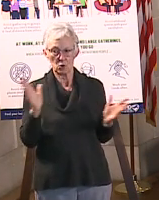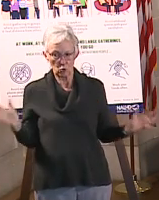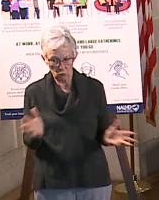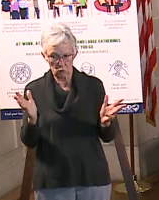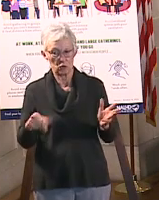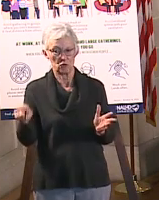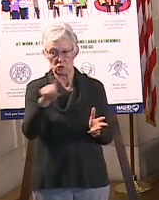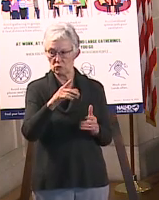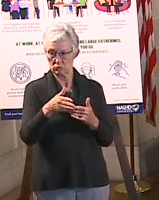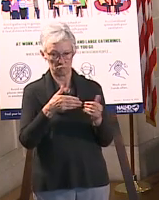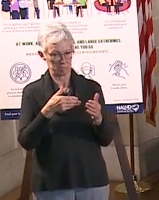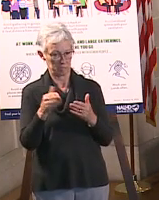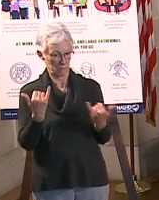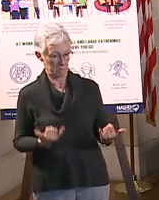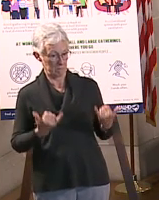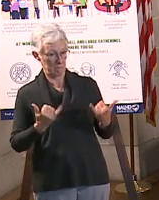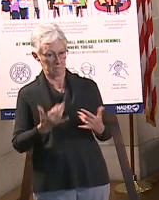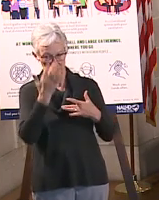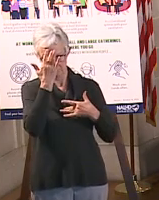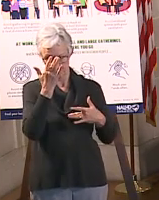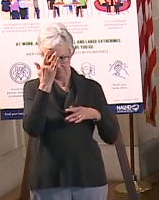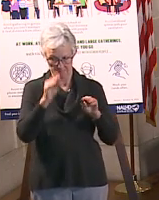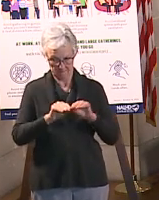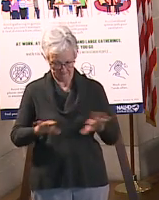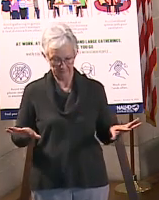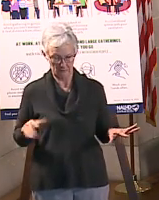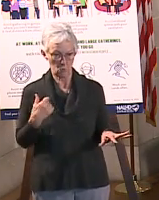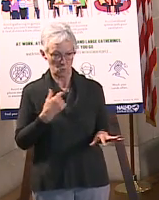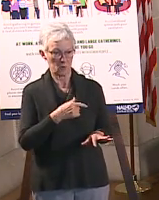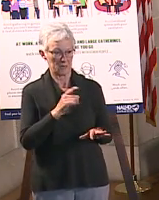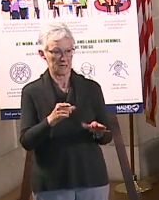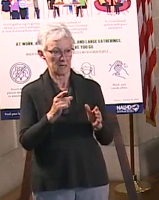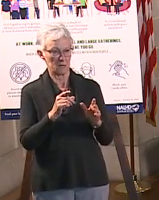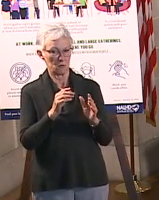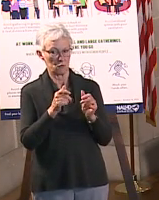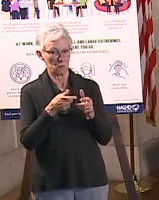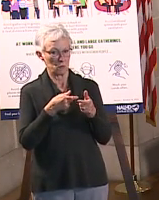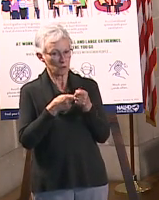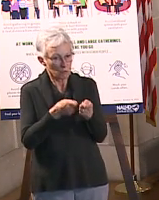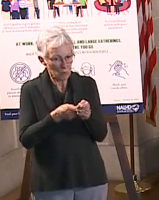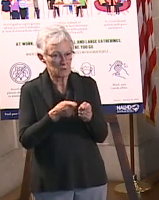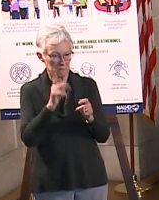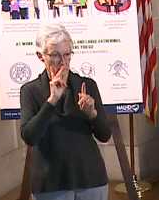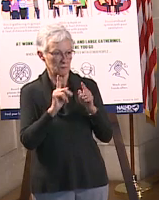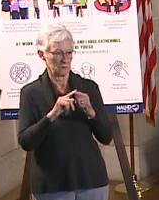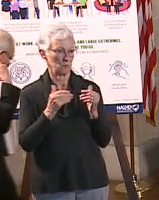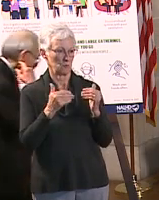that we can take care of those folks in society who are going to need it. So, Wason, I'm going to turn it over to you.